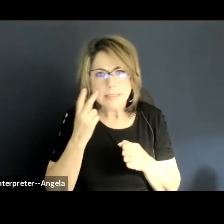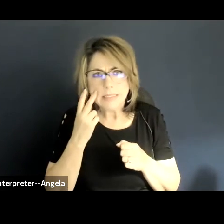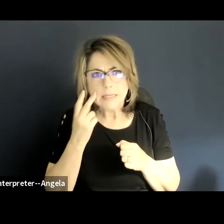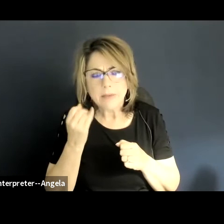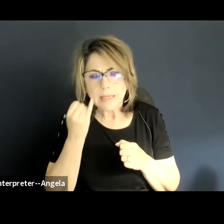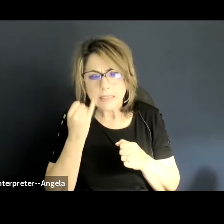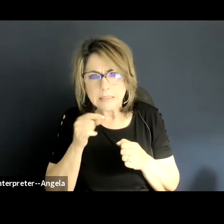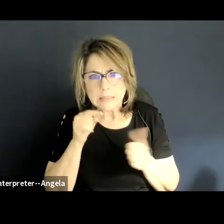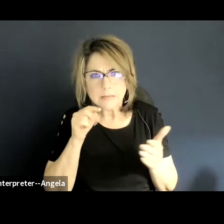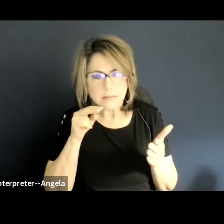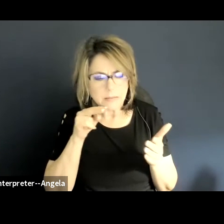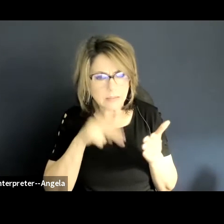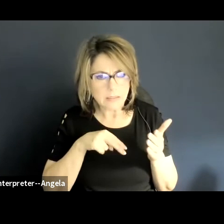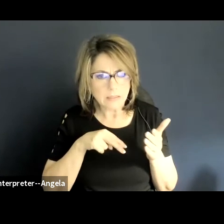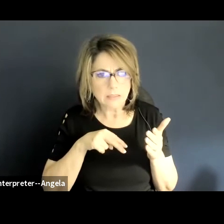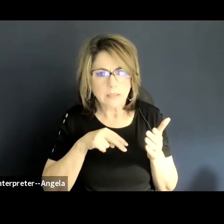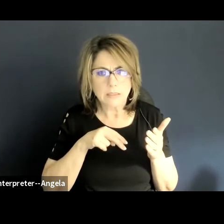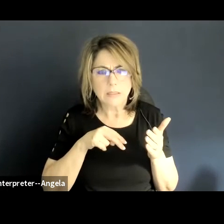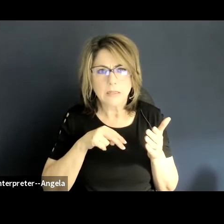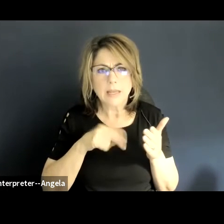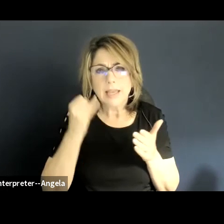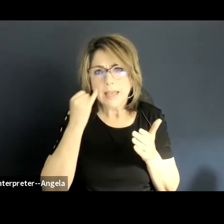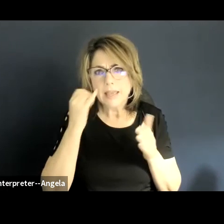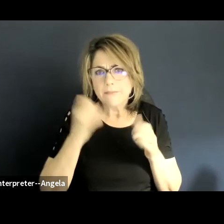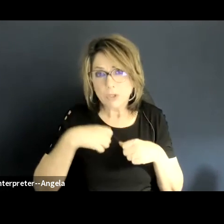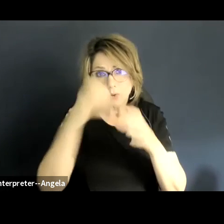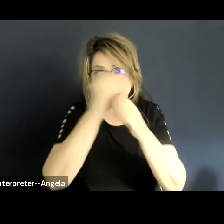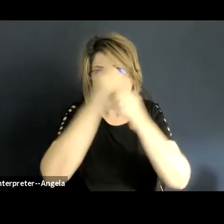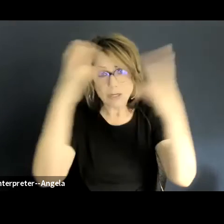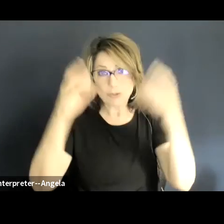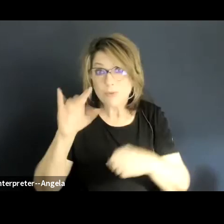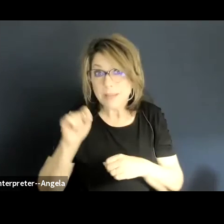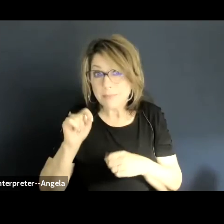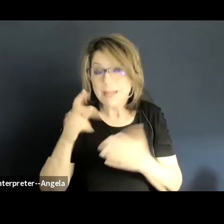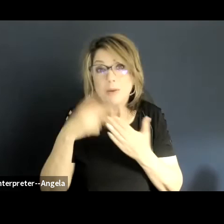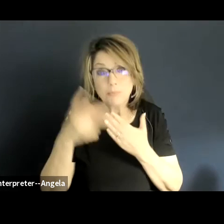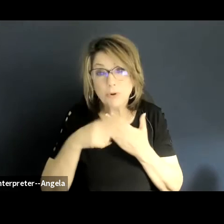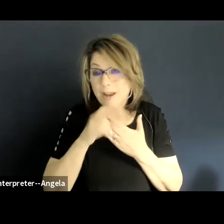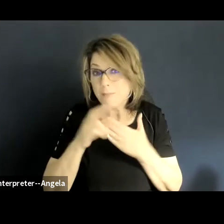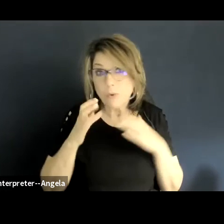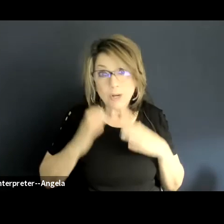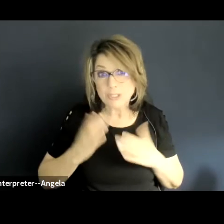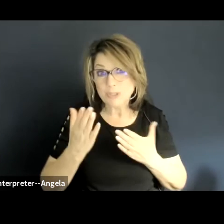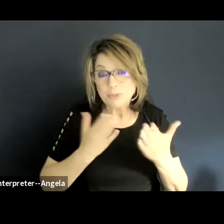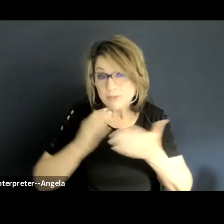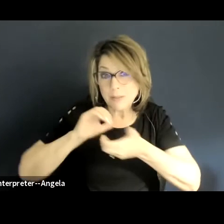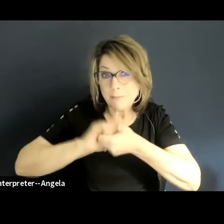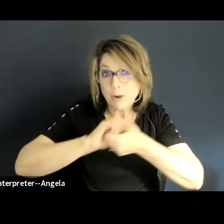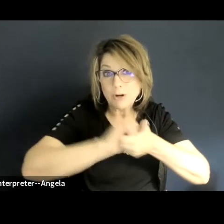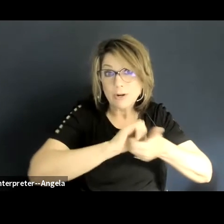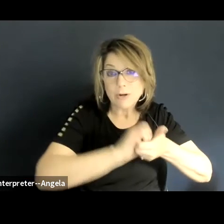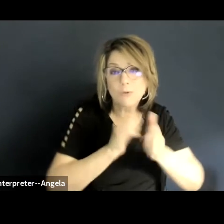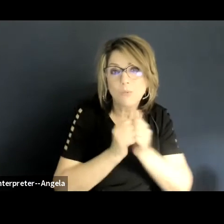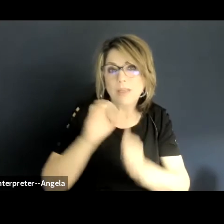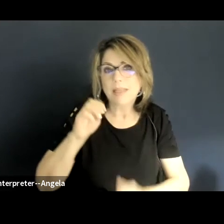here. Jacqueline says, if you can dream it, a program or consumer service, then partnering with an MCO